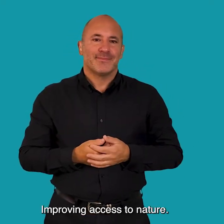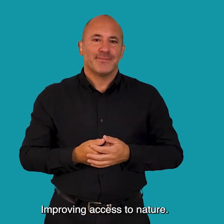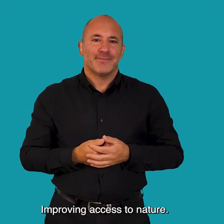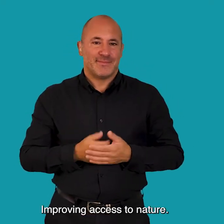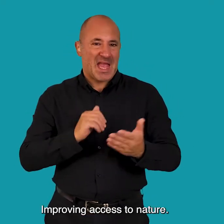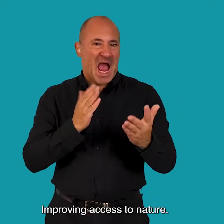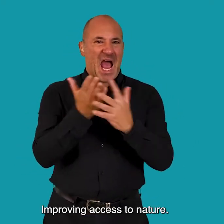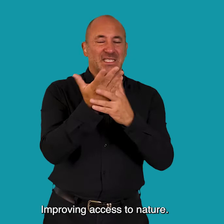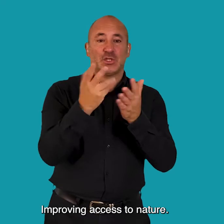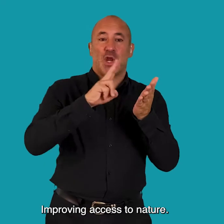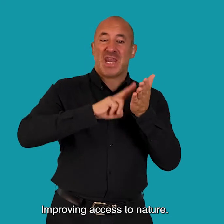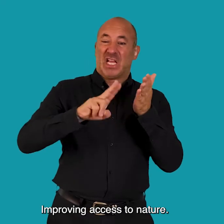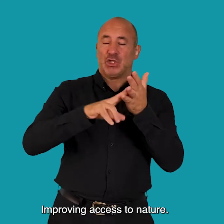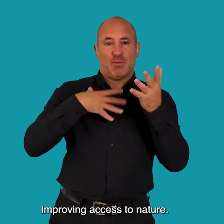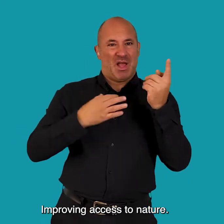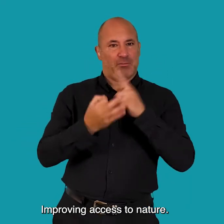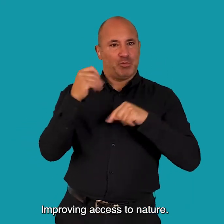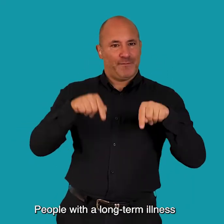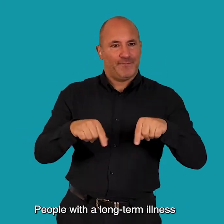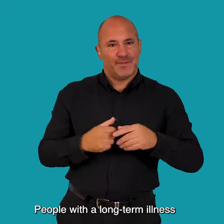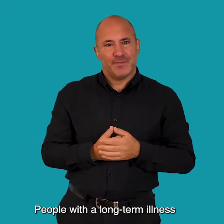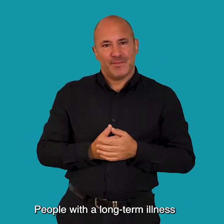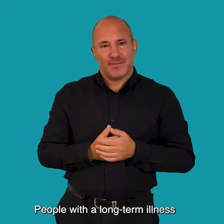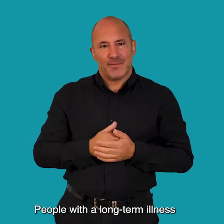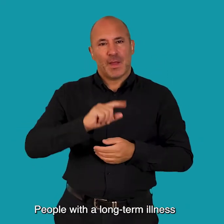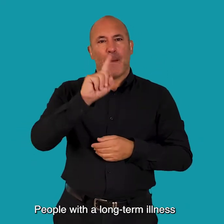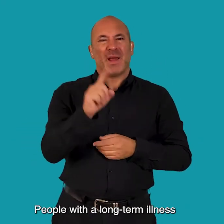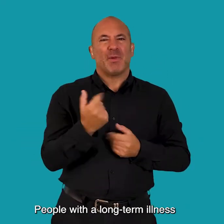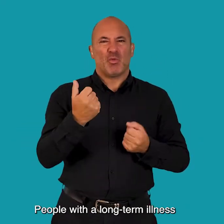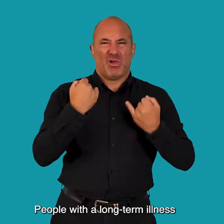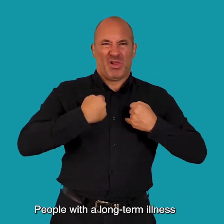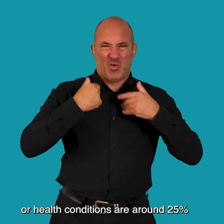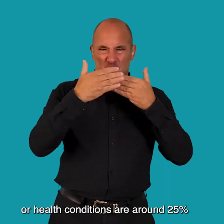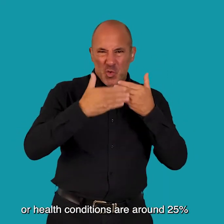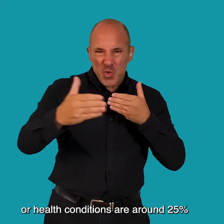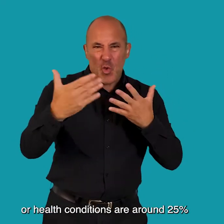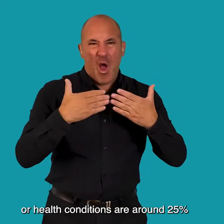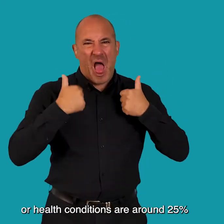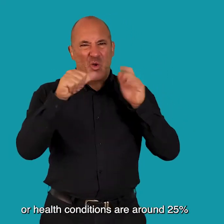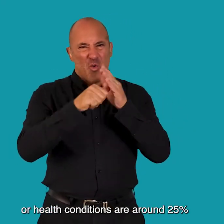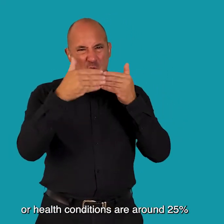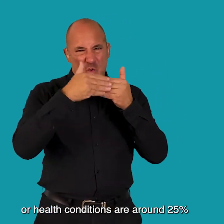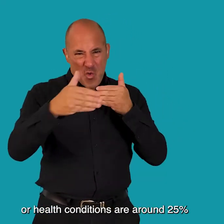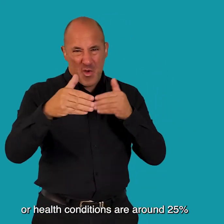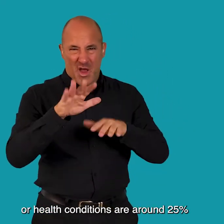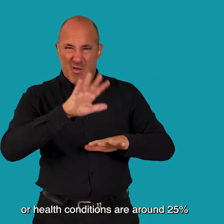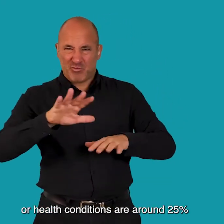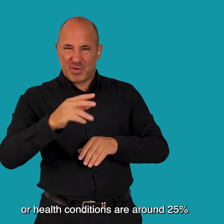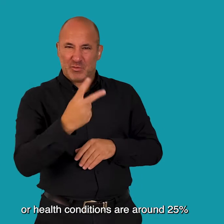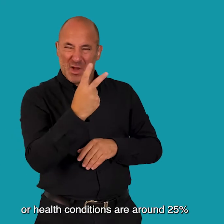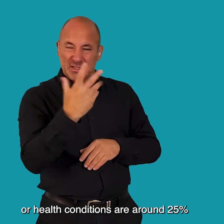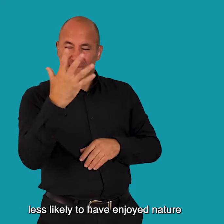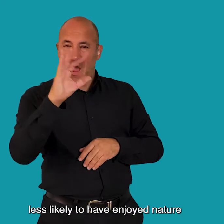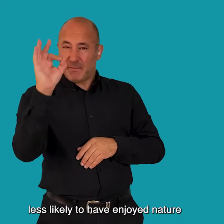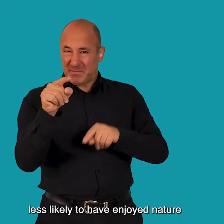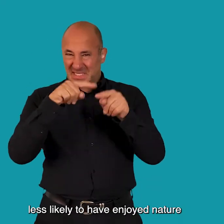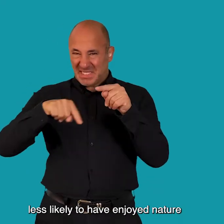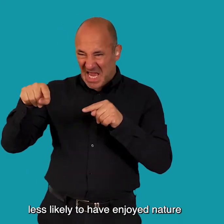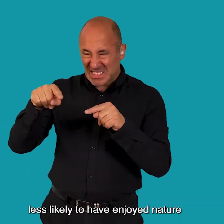Improving access to nature. People with a long-term illness or health conditions are around 25% less likely to